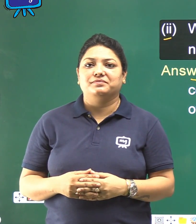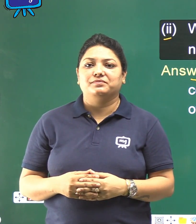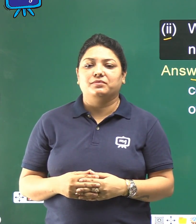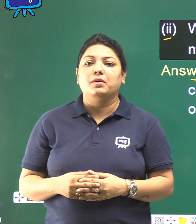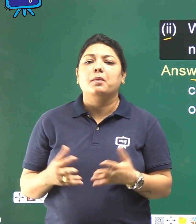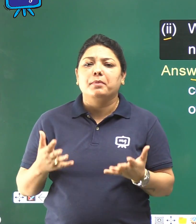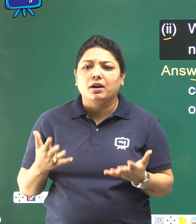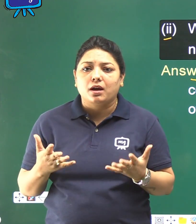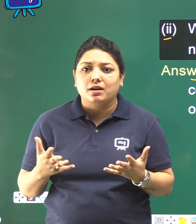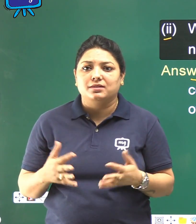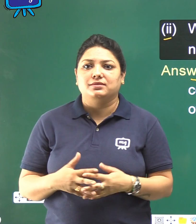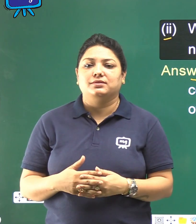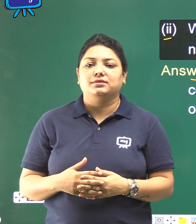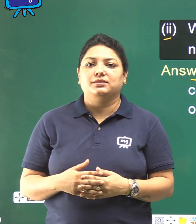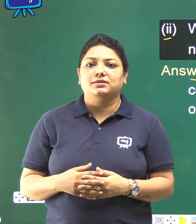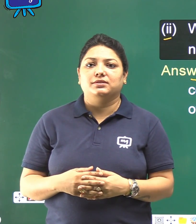because